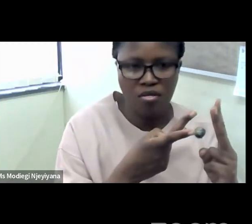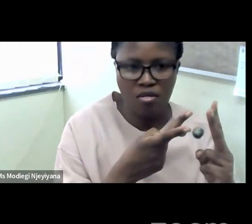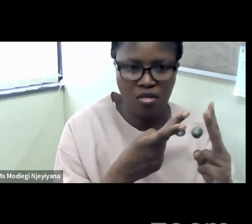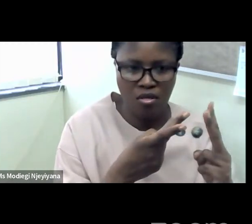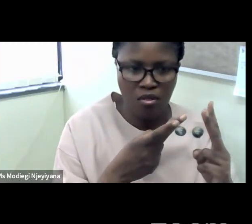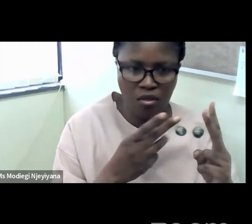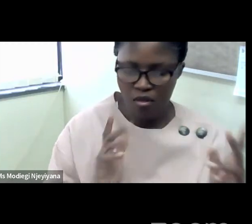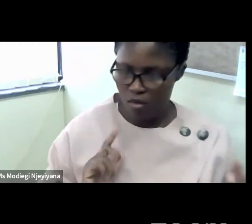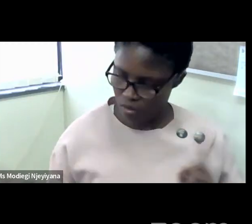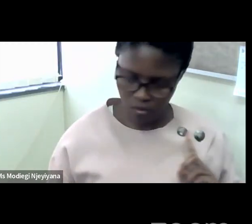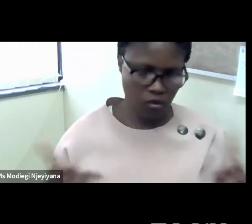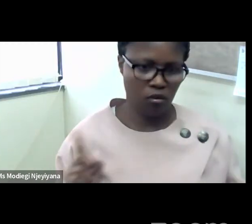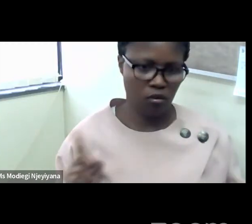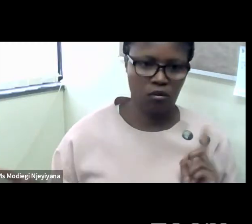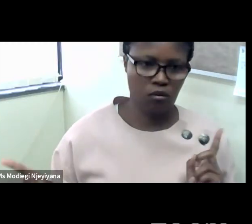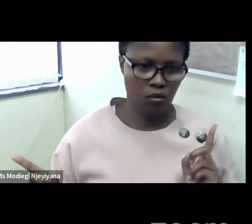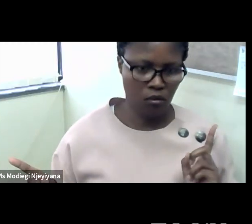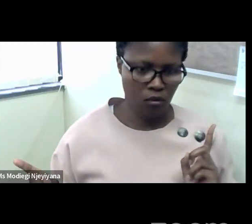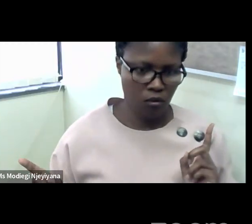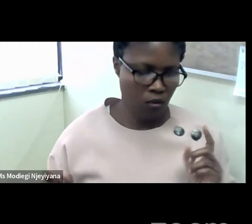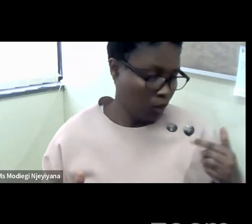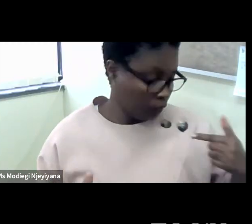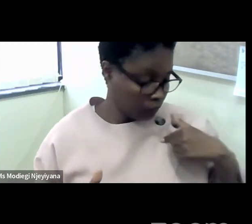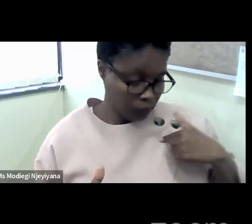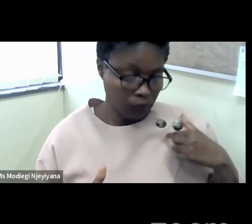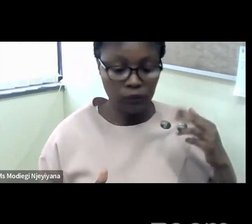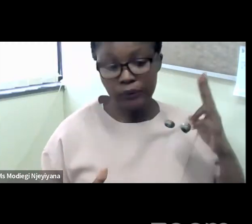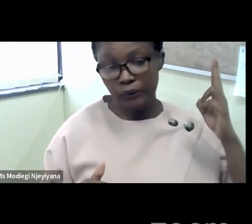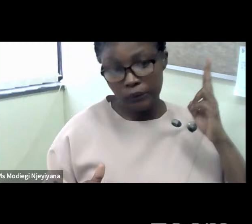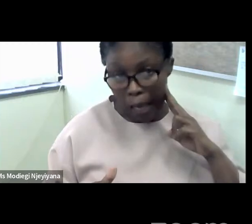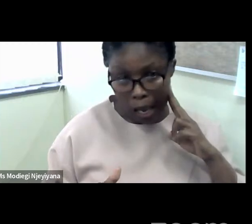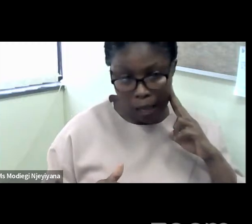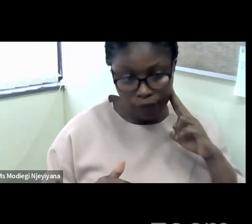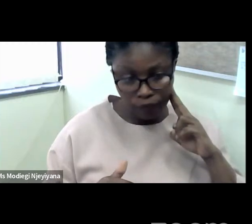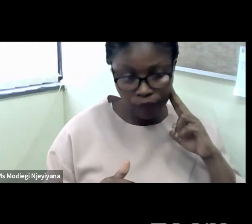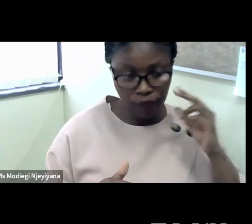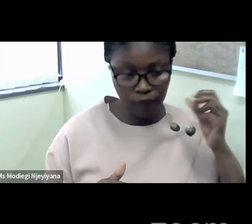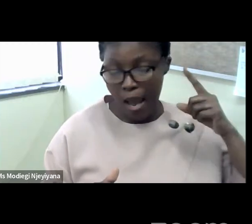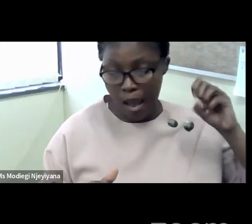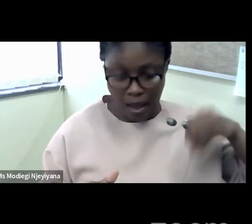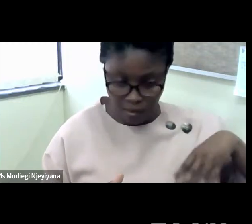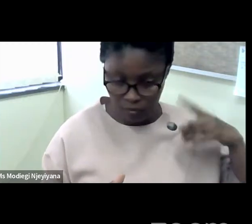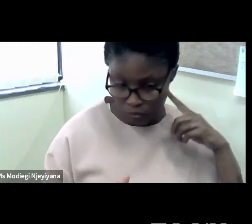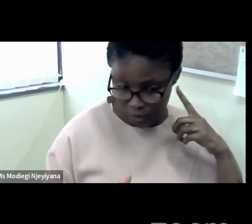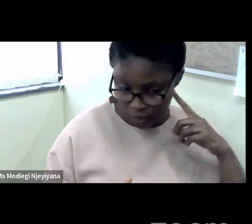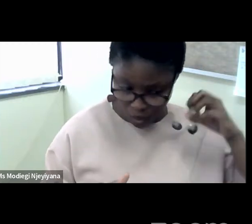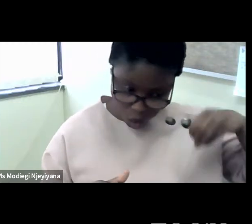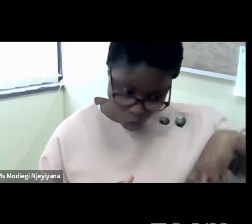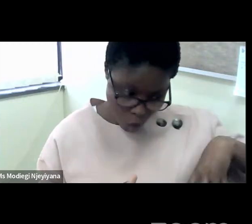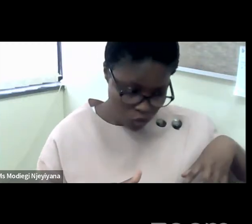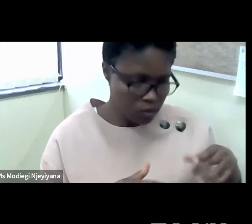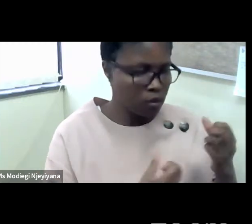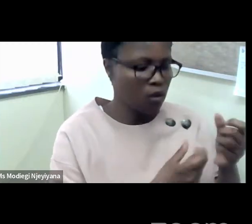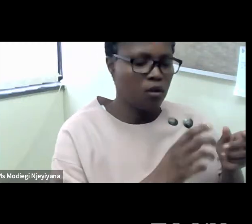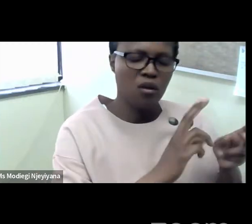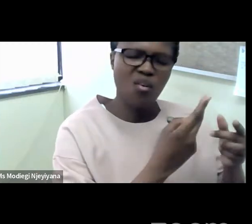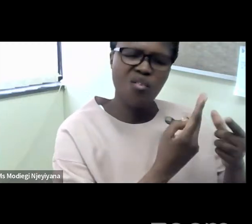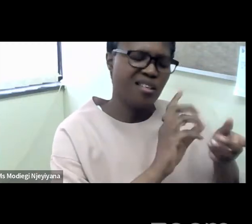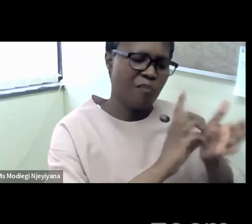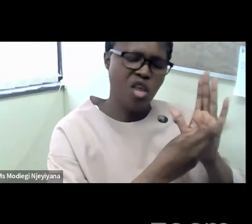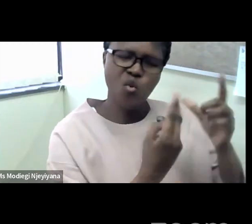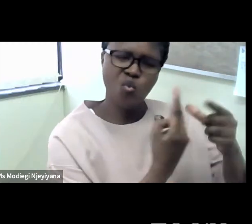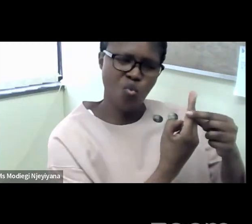Now, as a deaf person, we have a physical hearing loss, which needs support, but we're also a linguistic